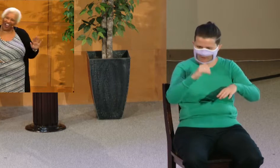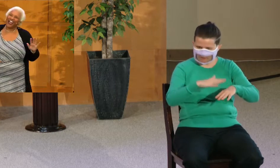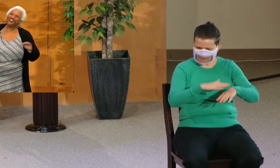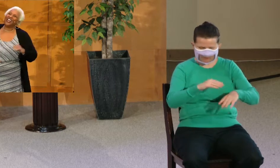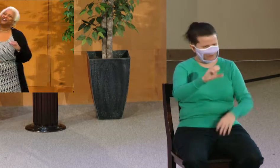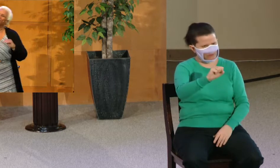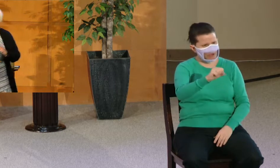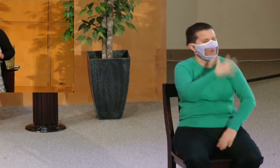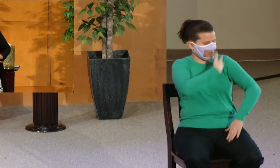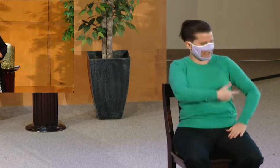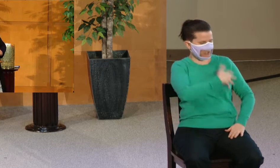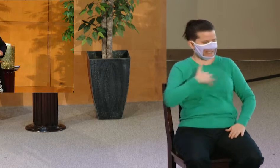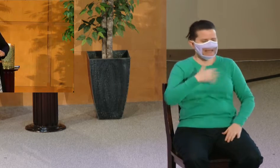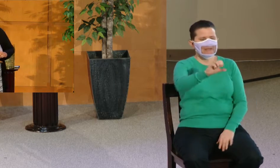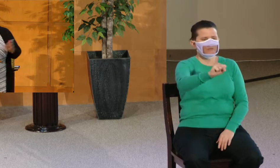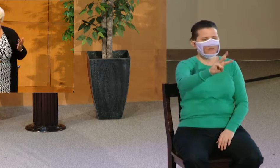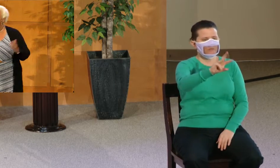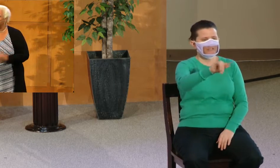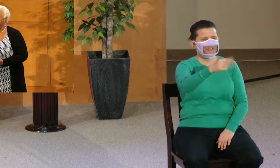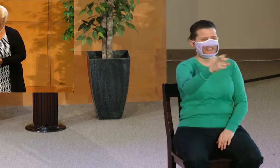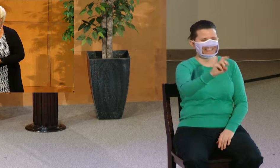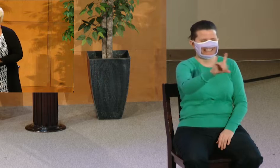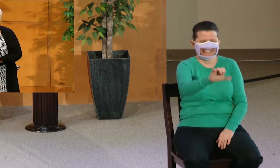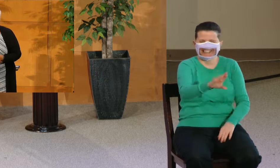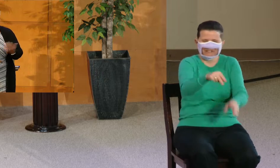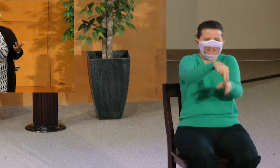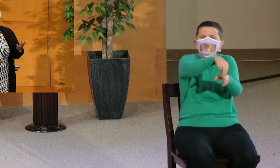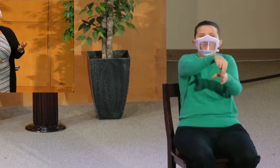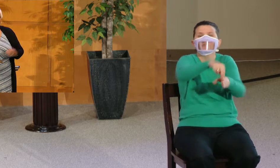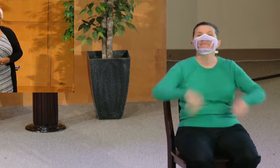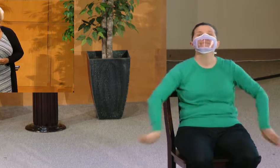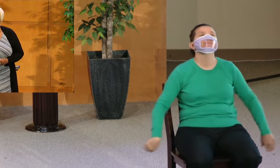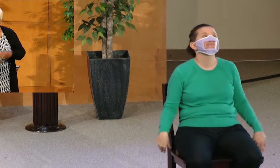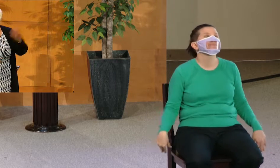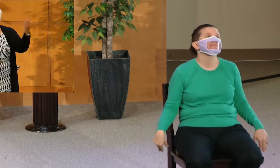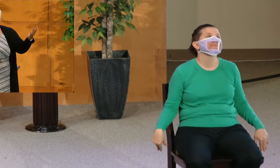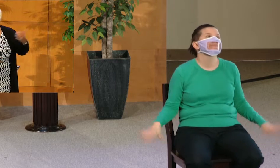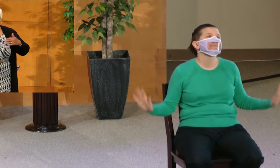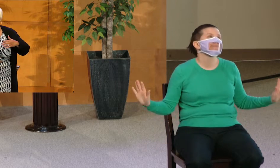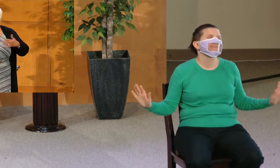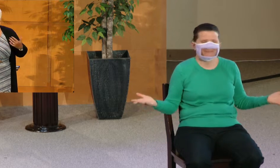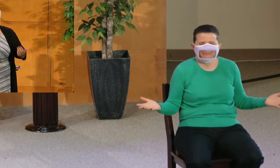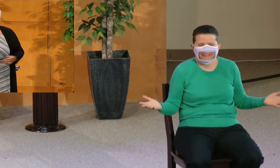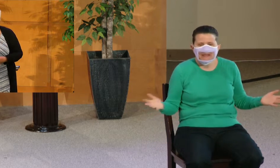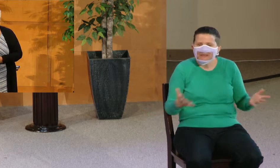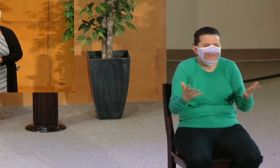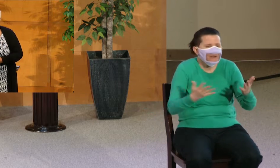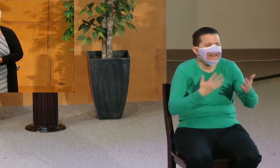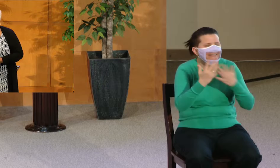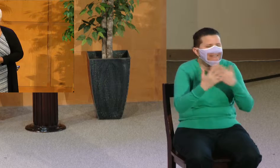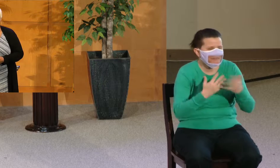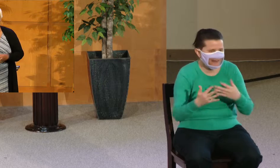So I don't have to participate. Well, here's the thing. Whether you're an active participant, whether you weren't here, whether you were